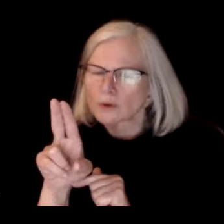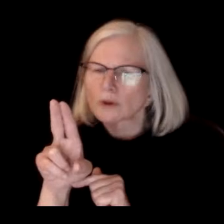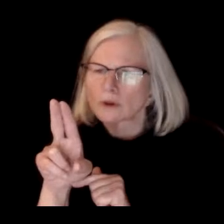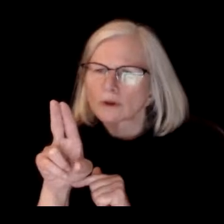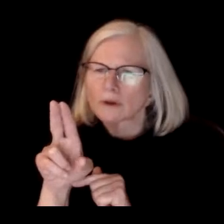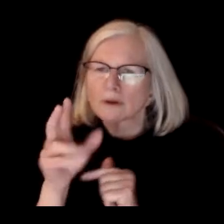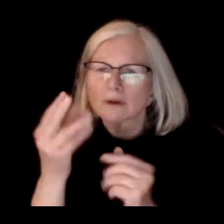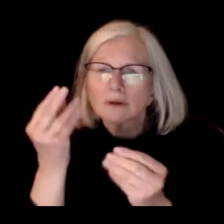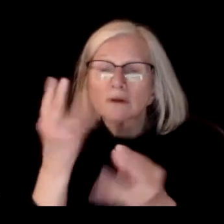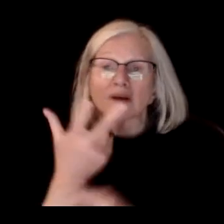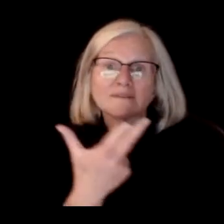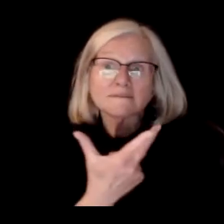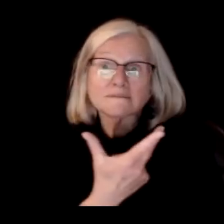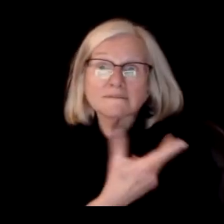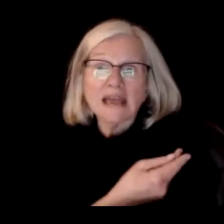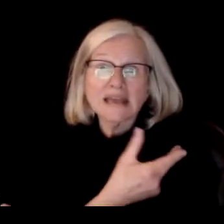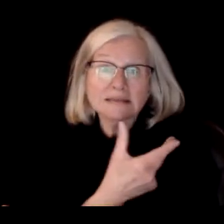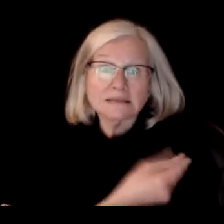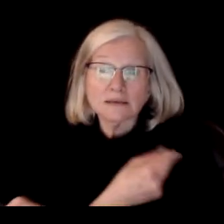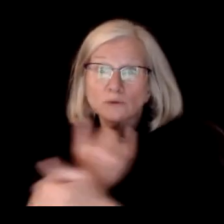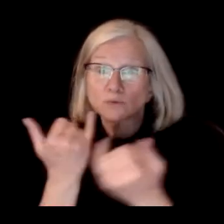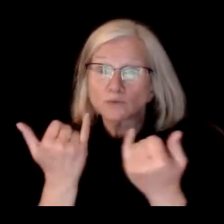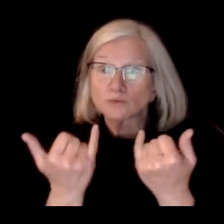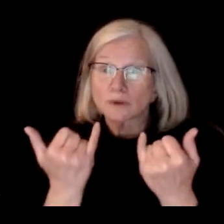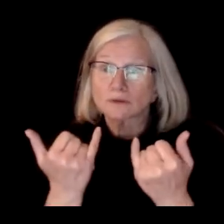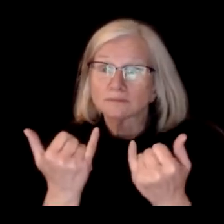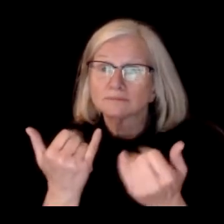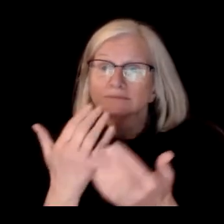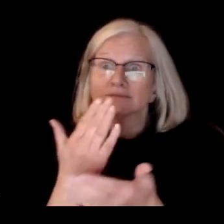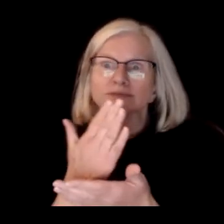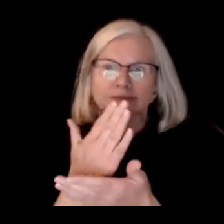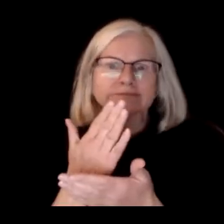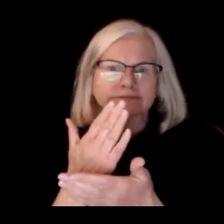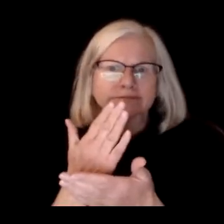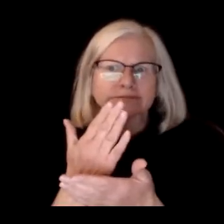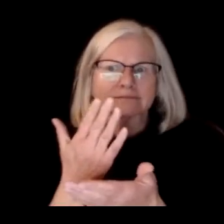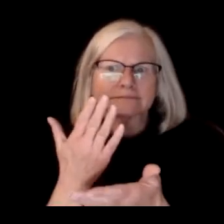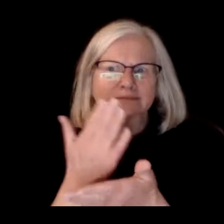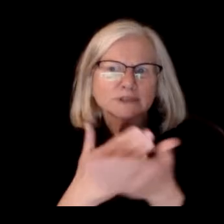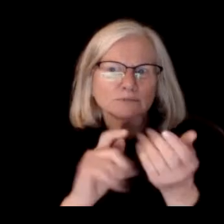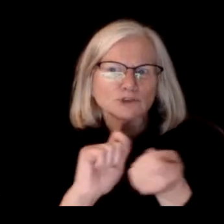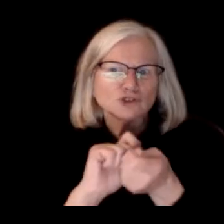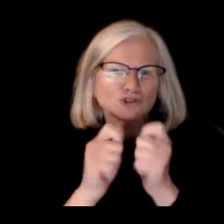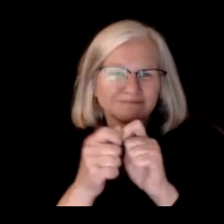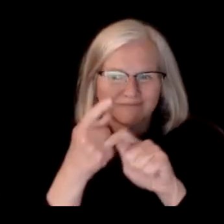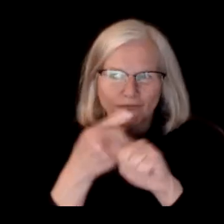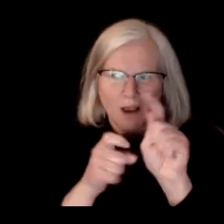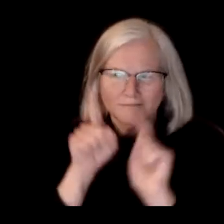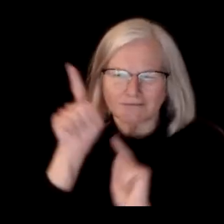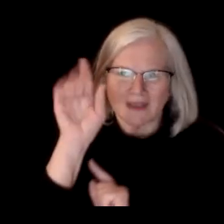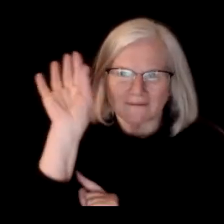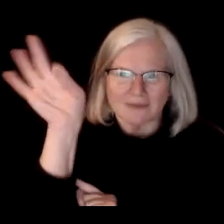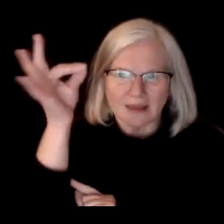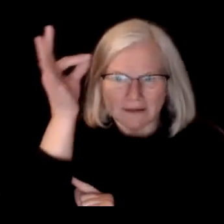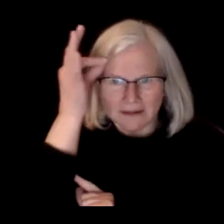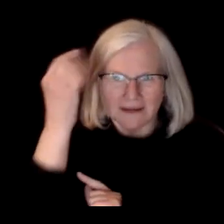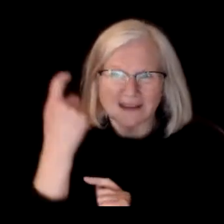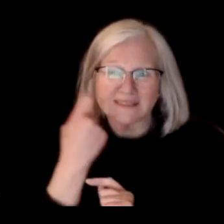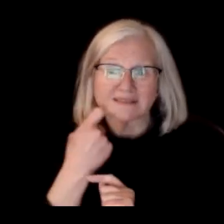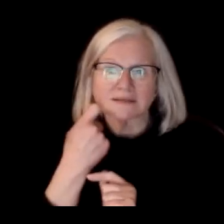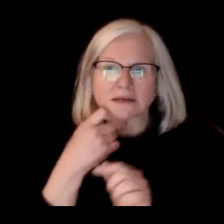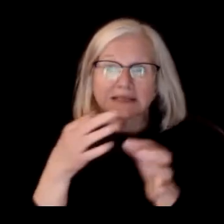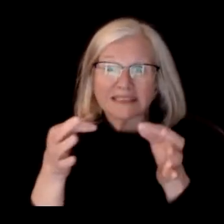Following some significant changes in federal guidance on vaccine distribution a couple of days ago, just today we